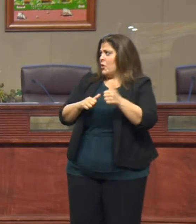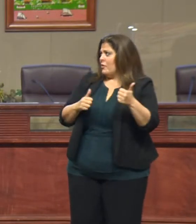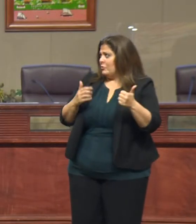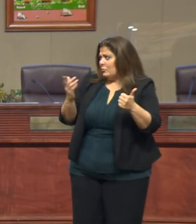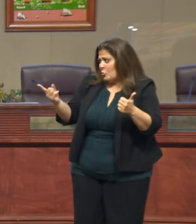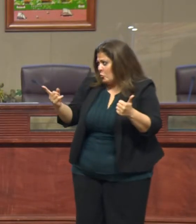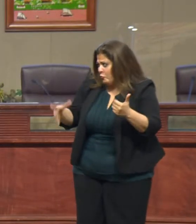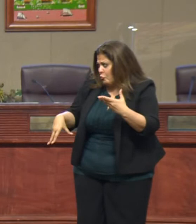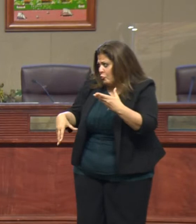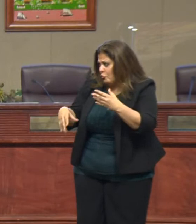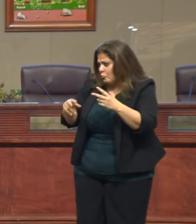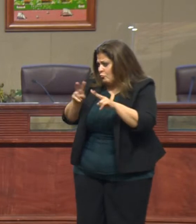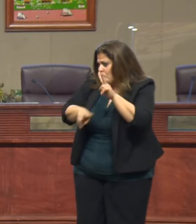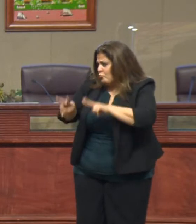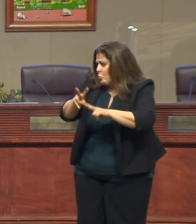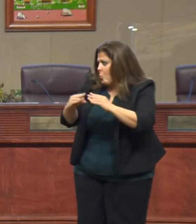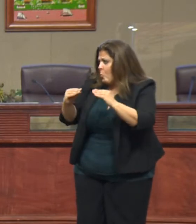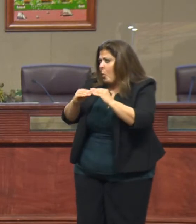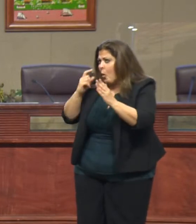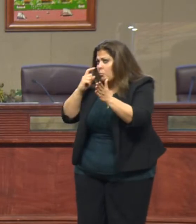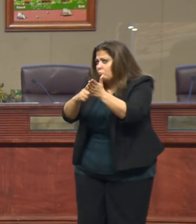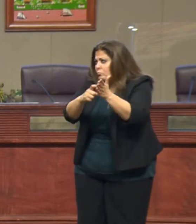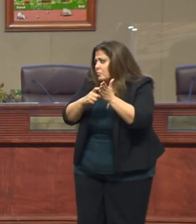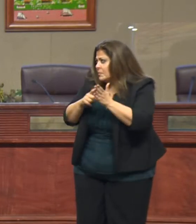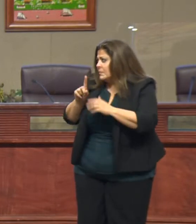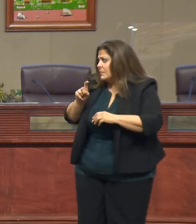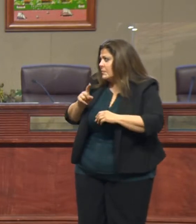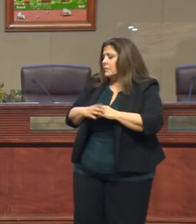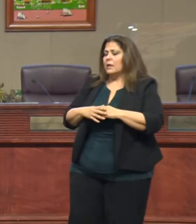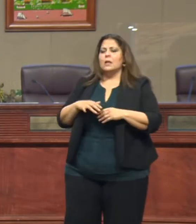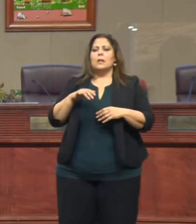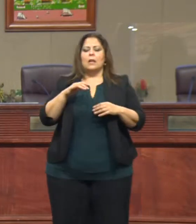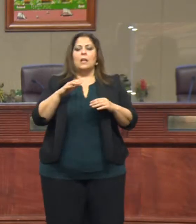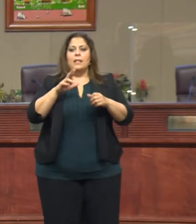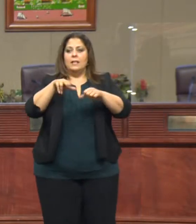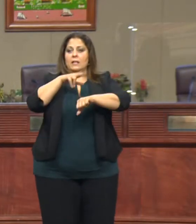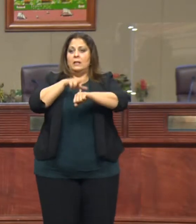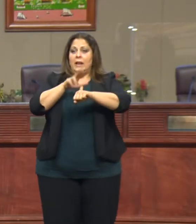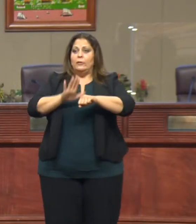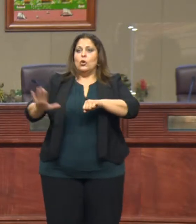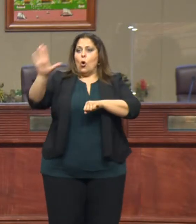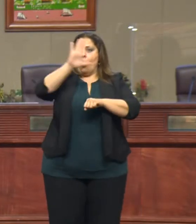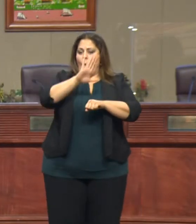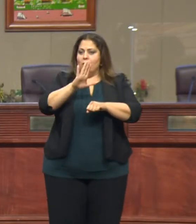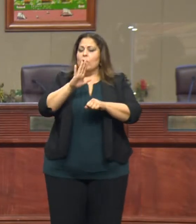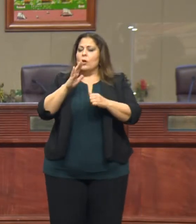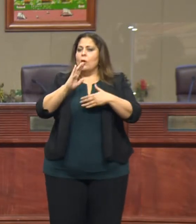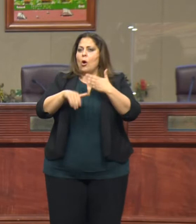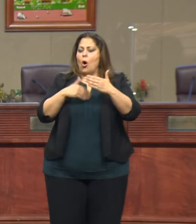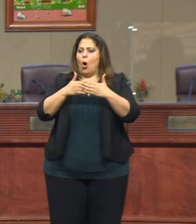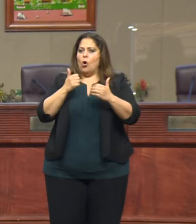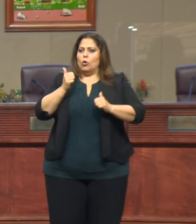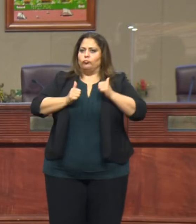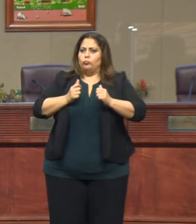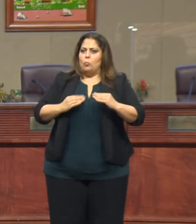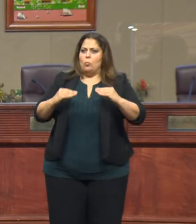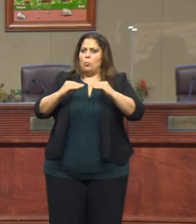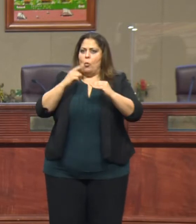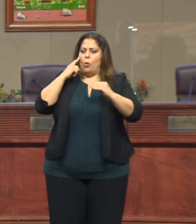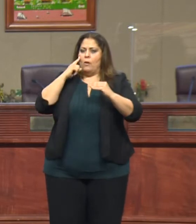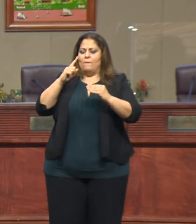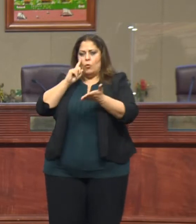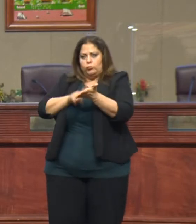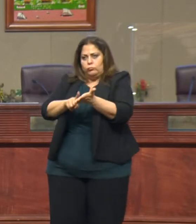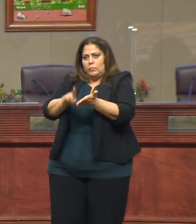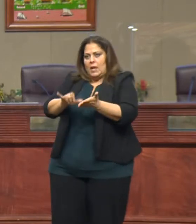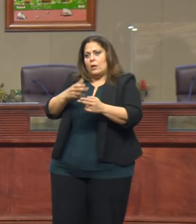surveillance to find more of this? So there has been a national push for increased surveillance. You can find those information on the CDC's website. It's called the